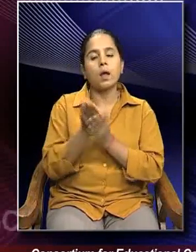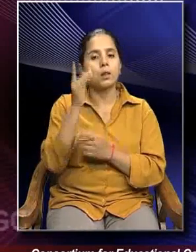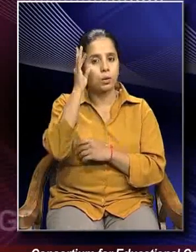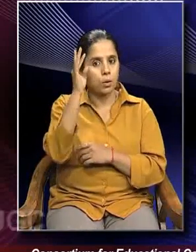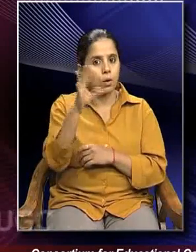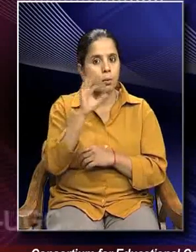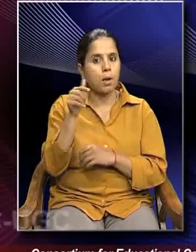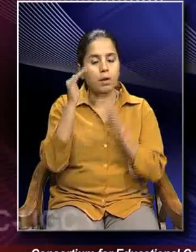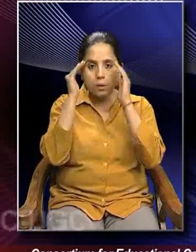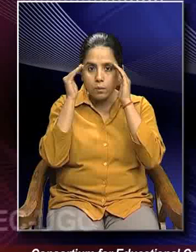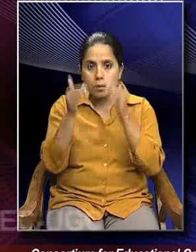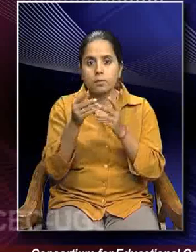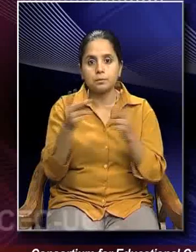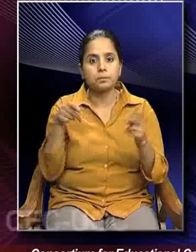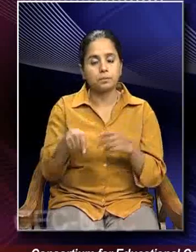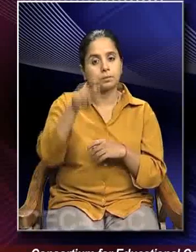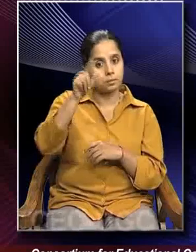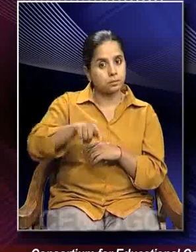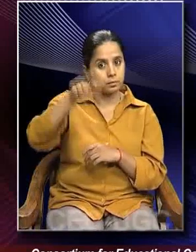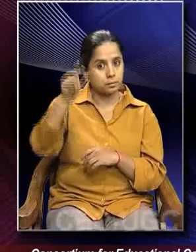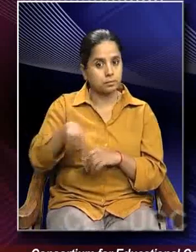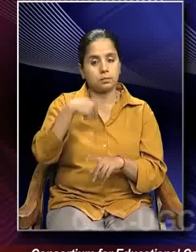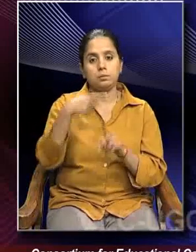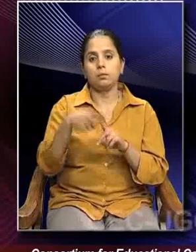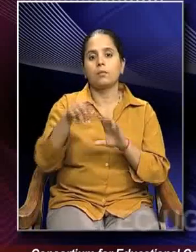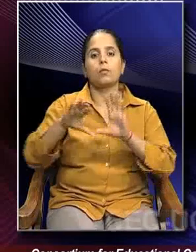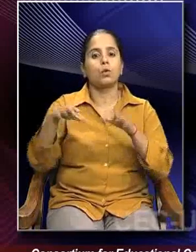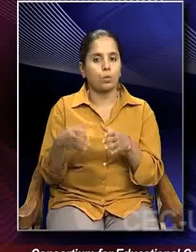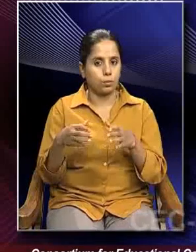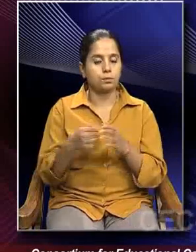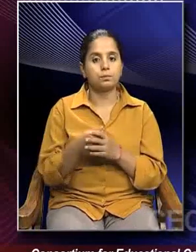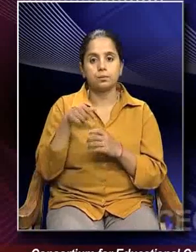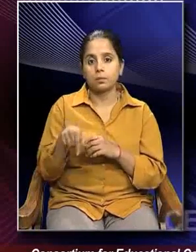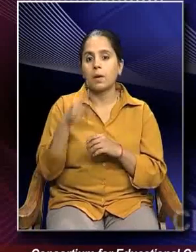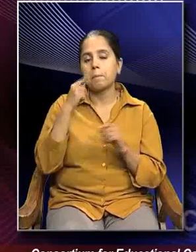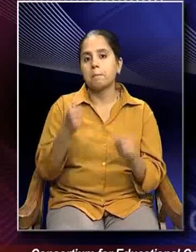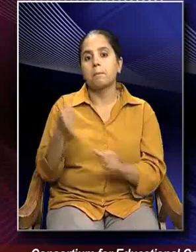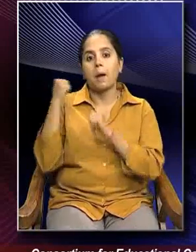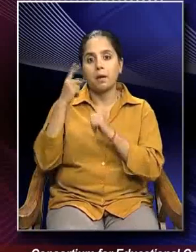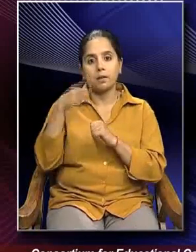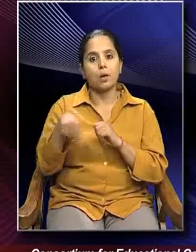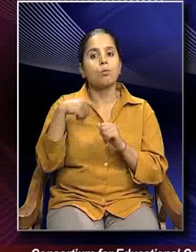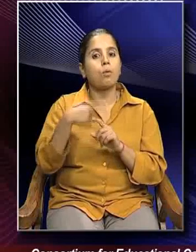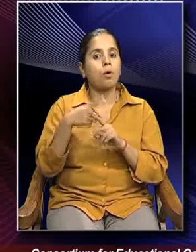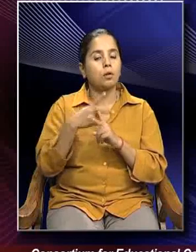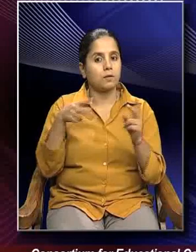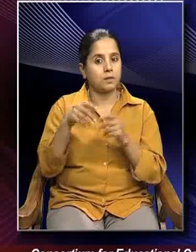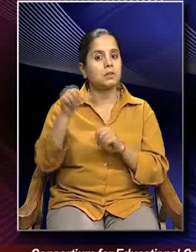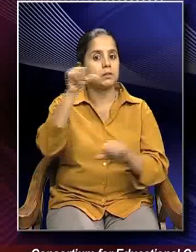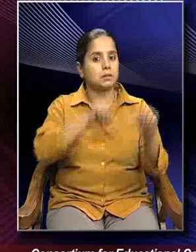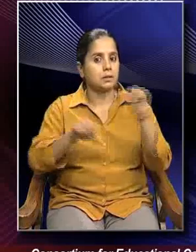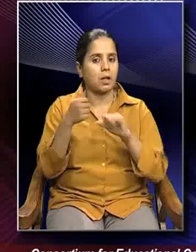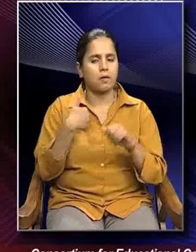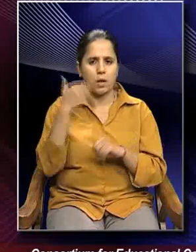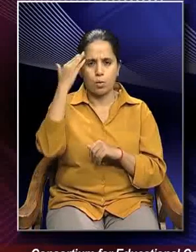is emphasizing on the individual and the collective. So to go back to positivist science, we know